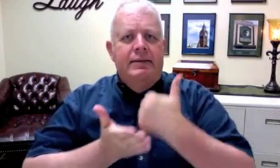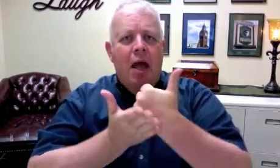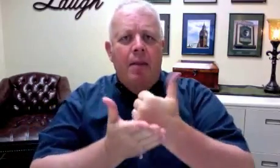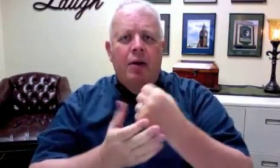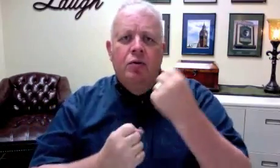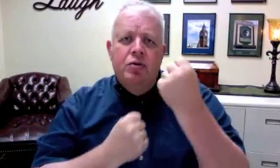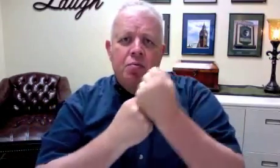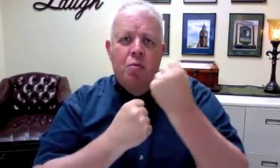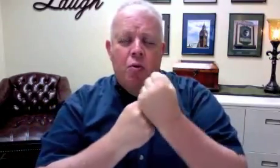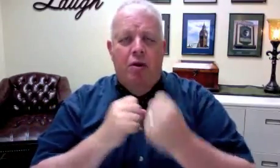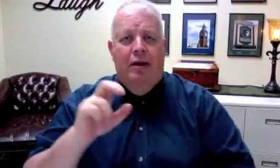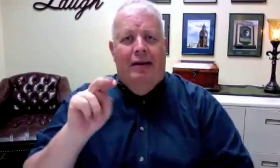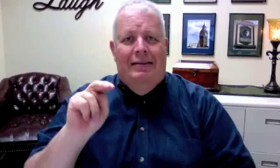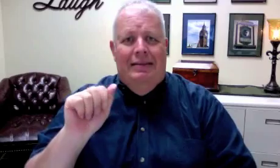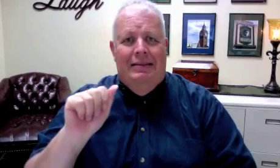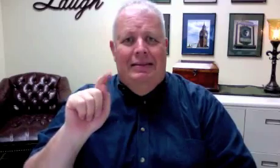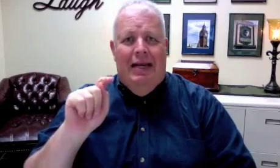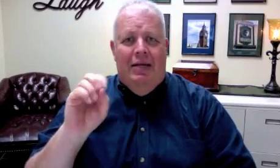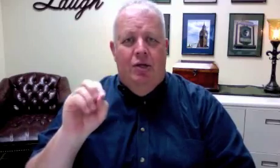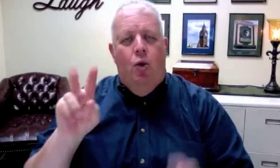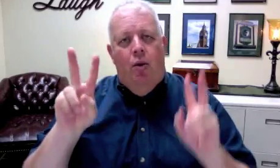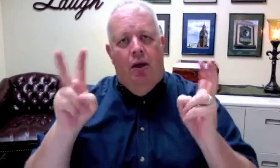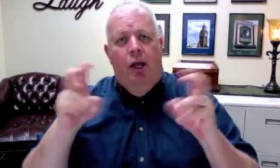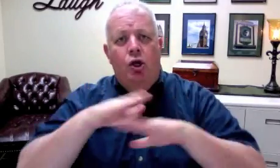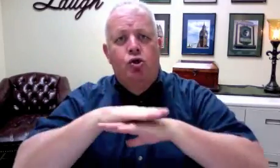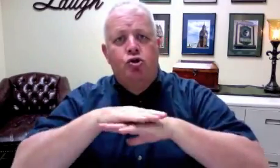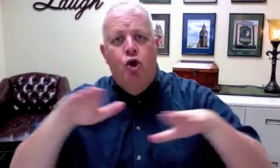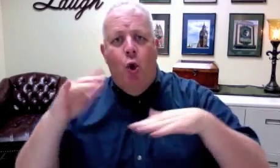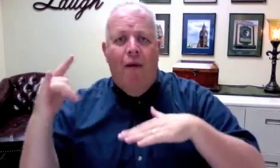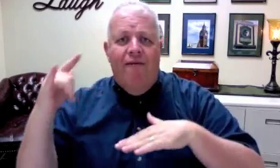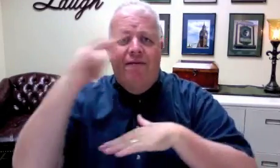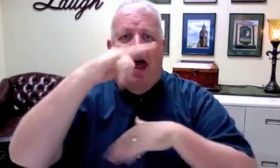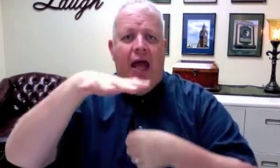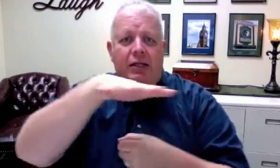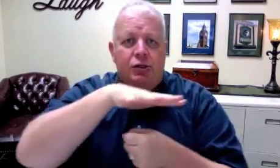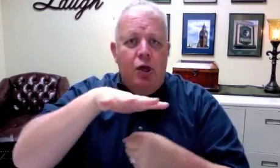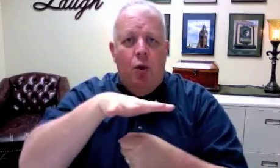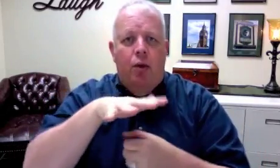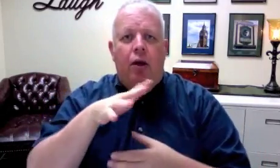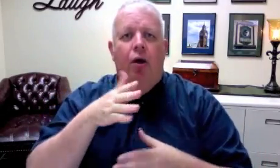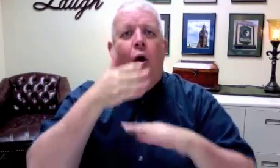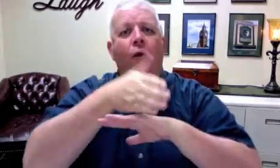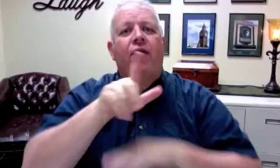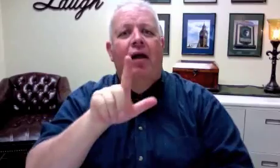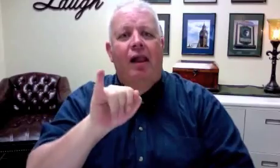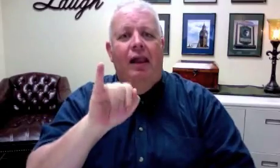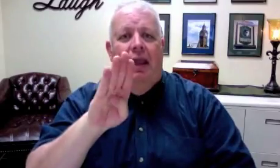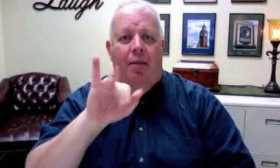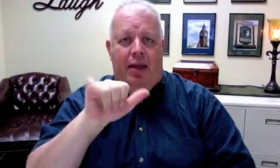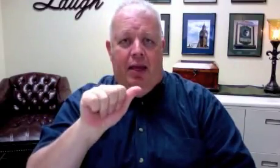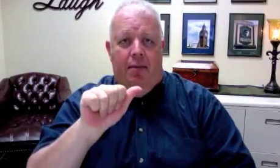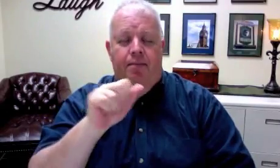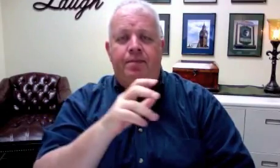zone over Libya. And the federal deficit is the worst it has ever been.